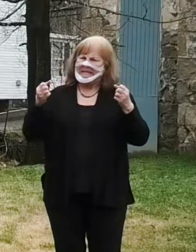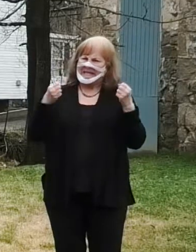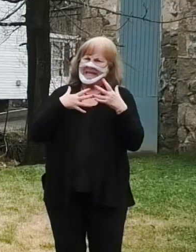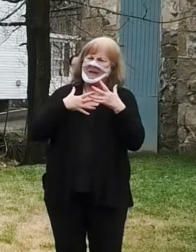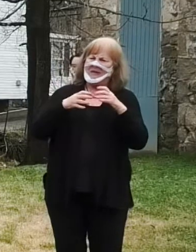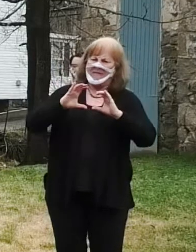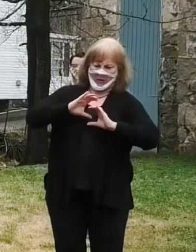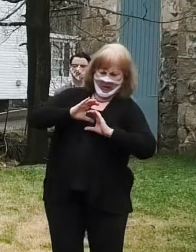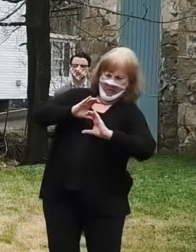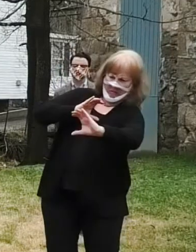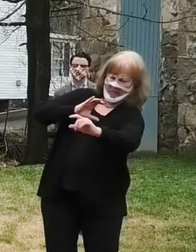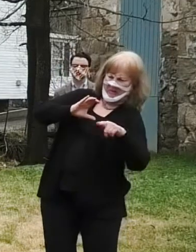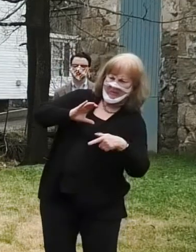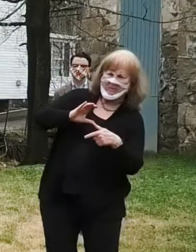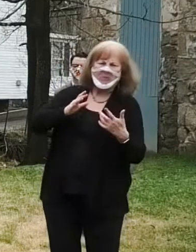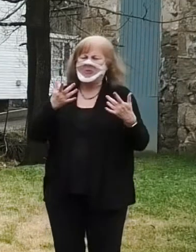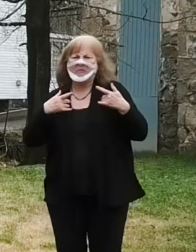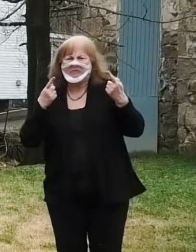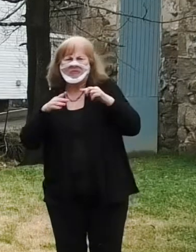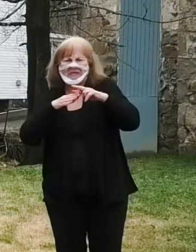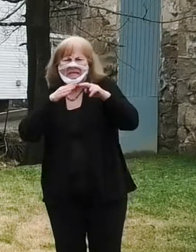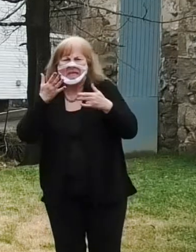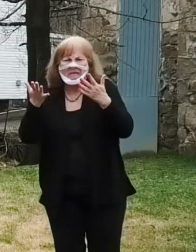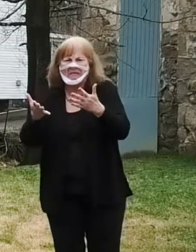End projects.